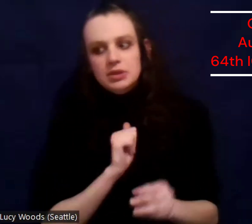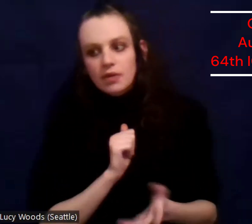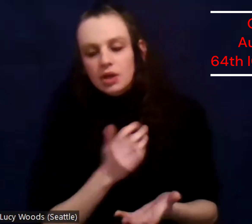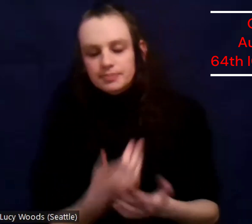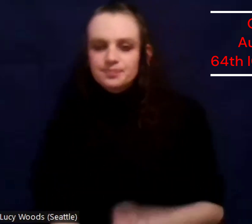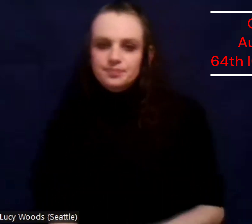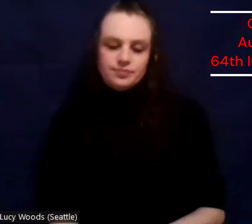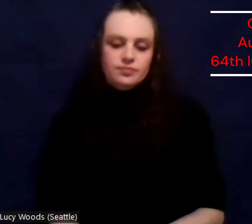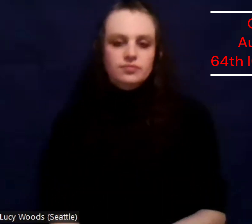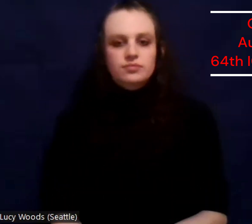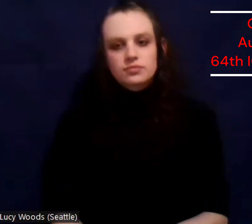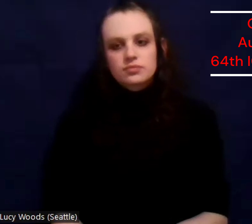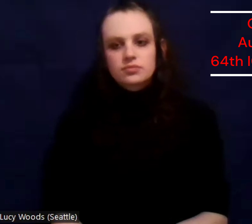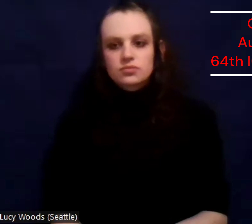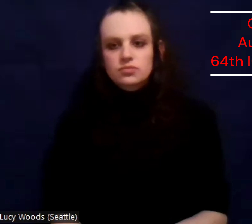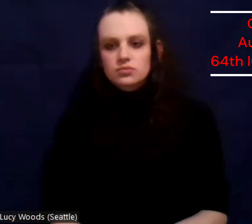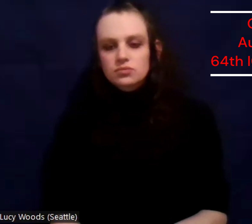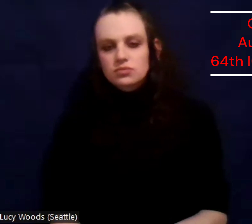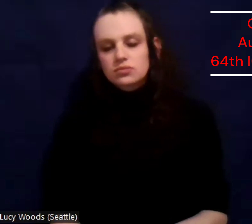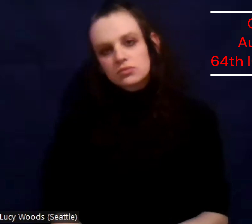And